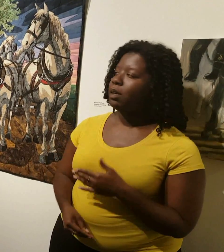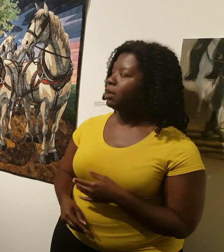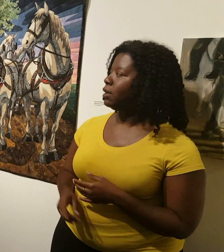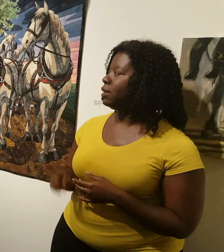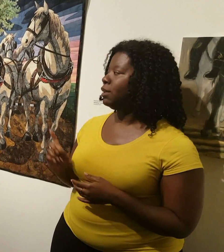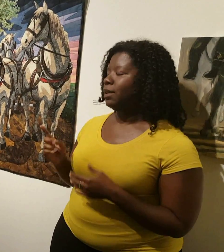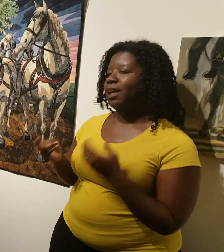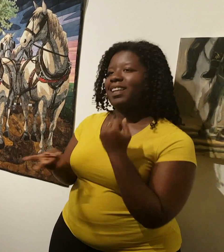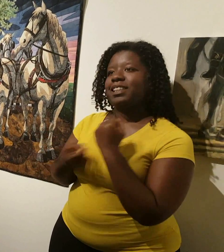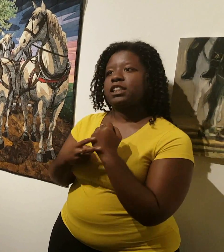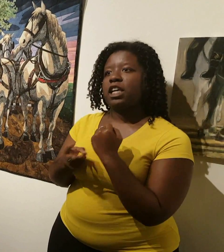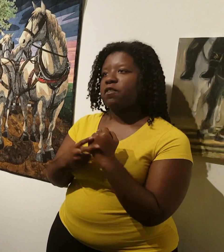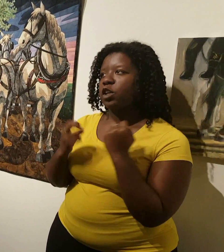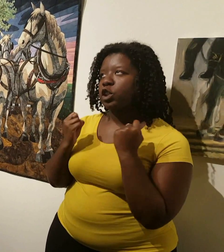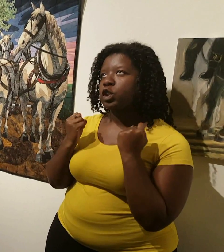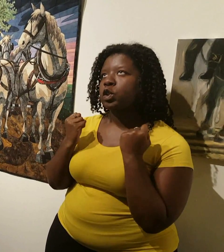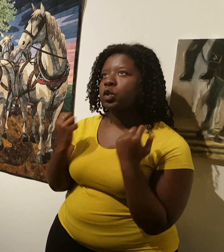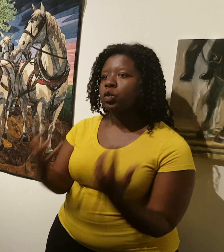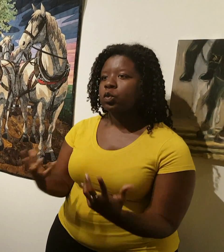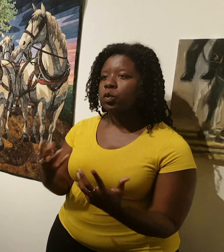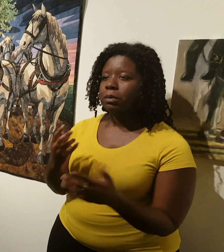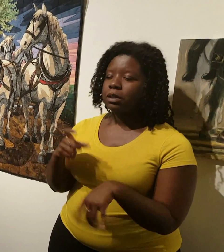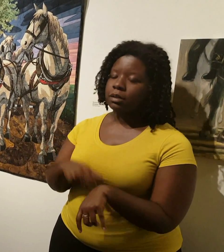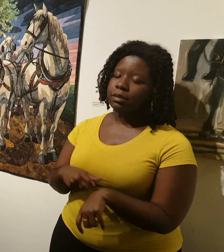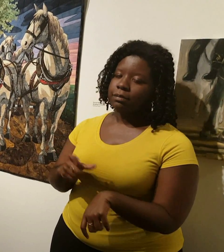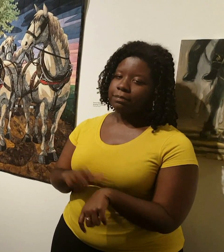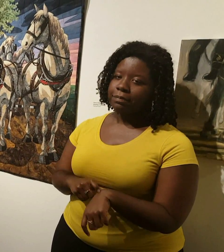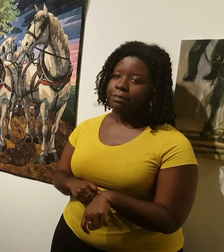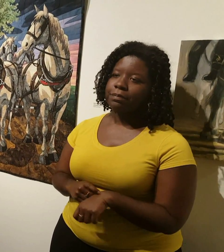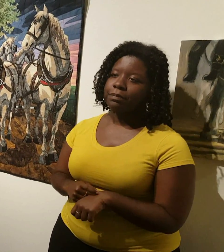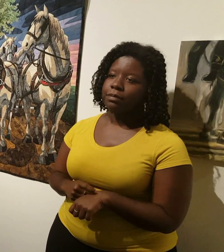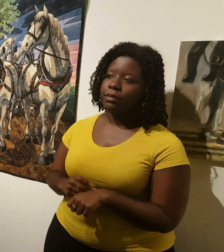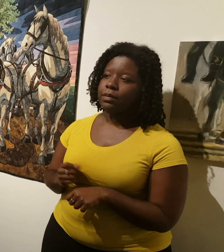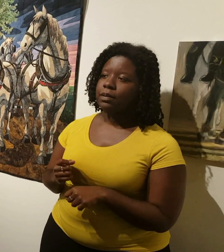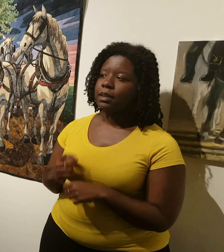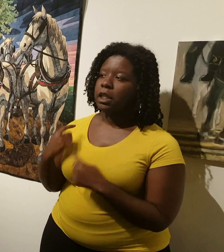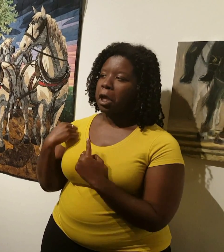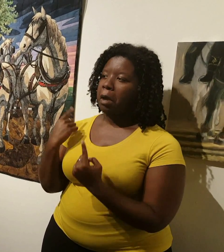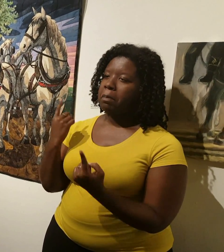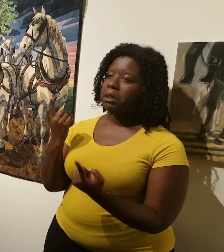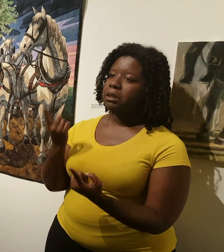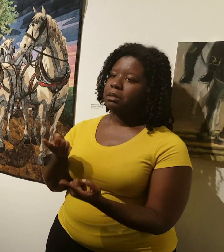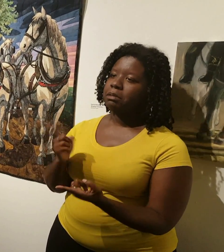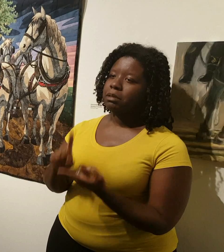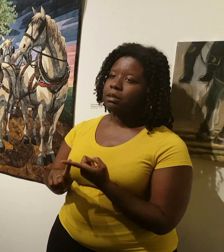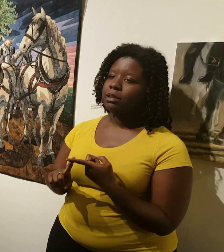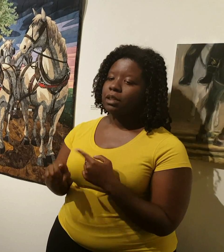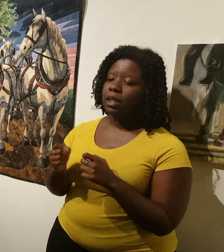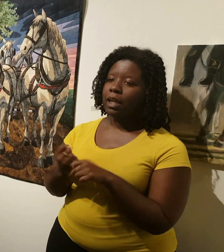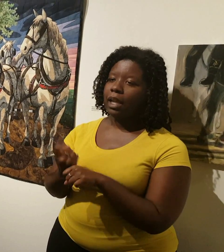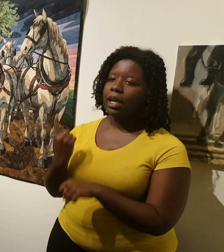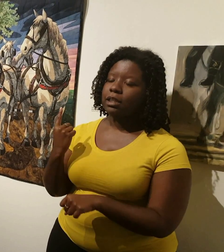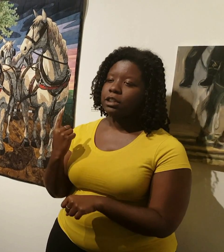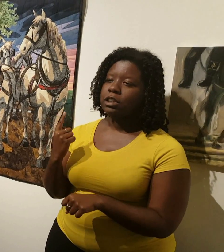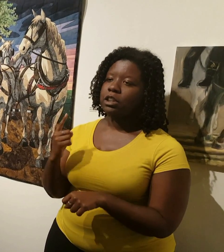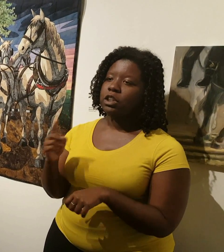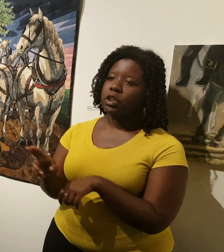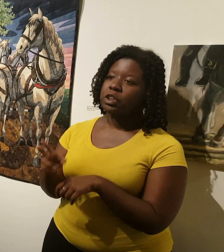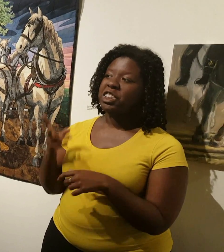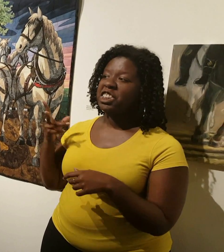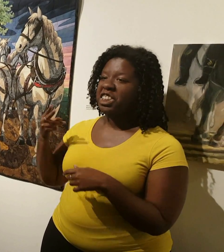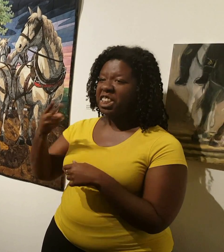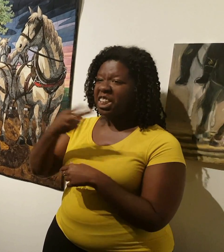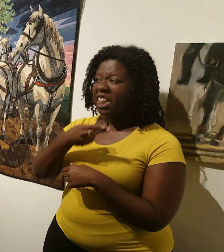me hours and hours and hours. But yeah, up until last year when I got my Cricut, I cut everything by hand, either with an X-Acto knife or